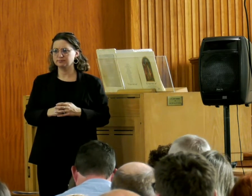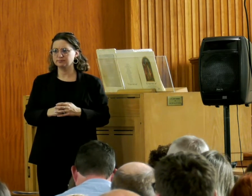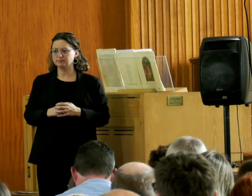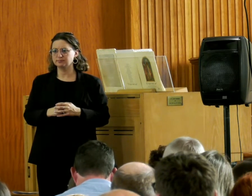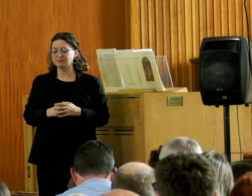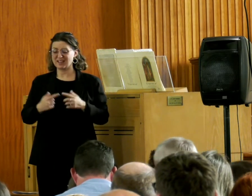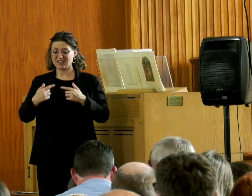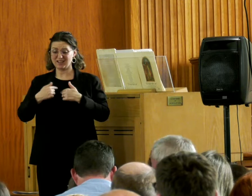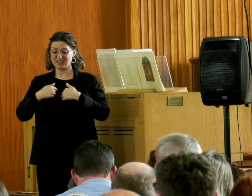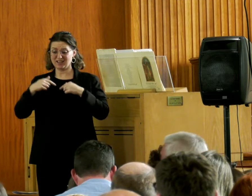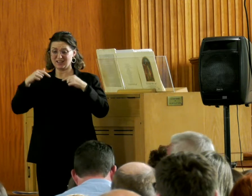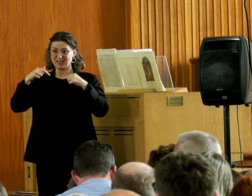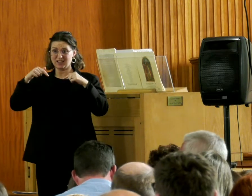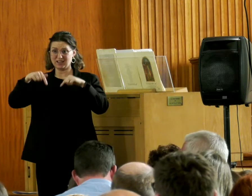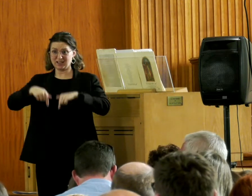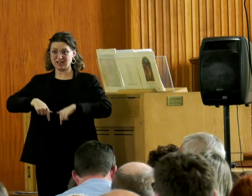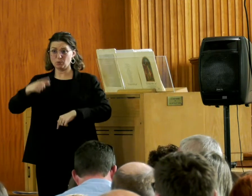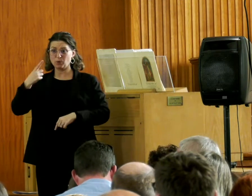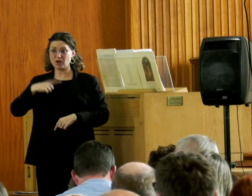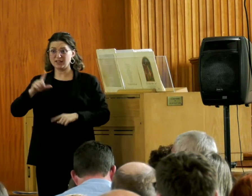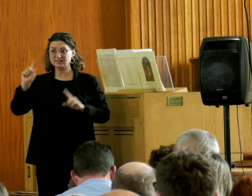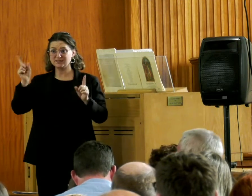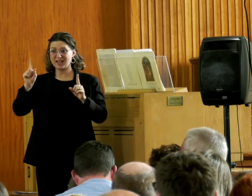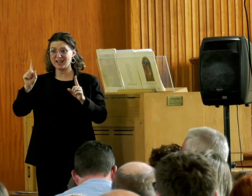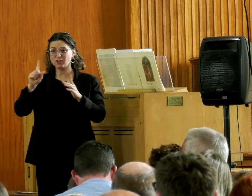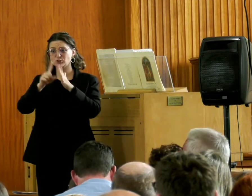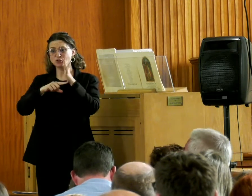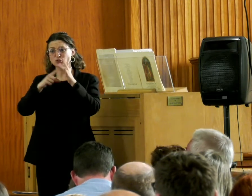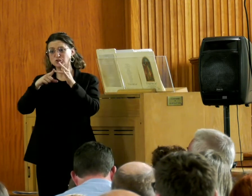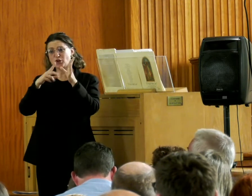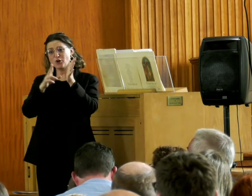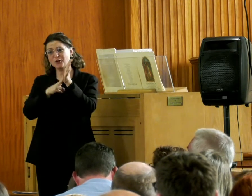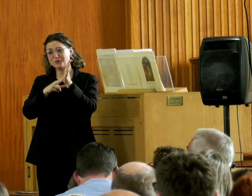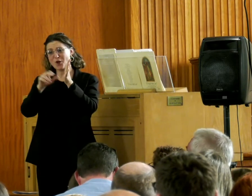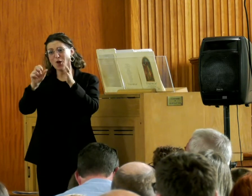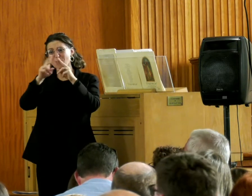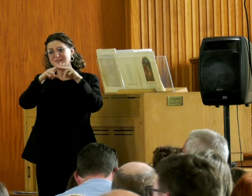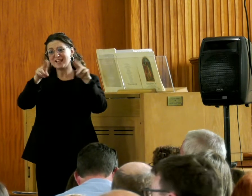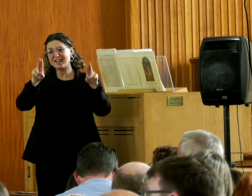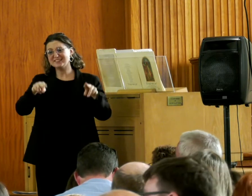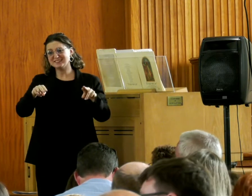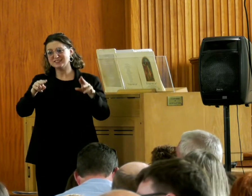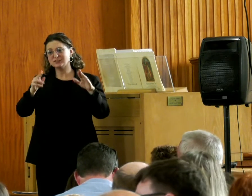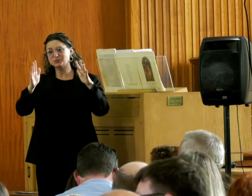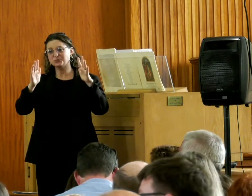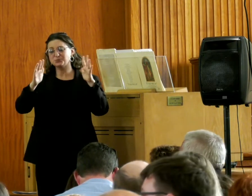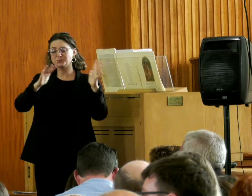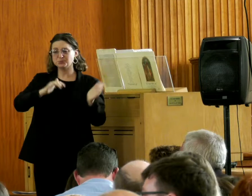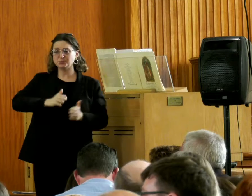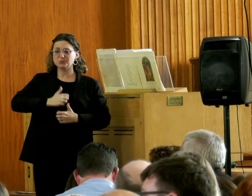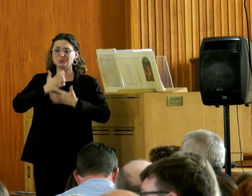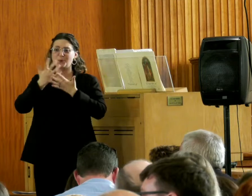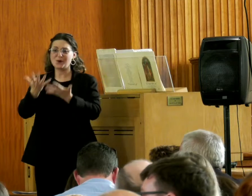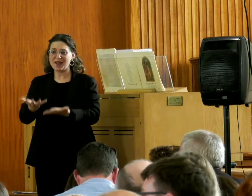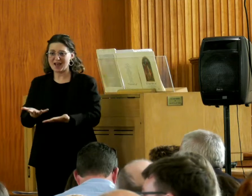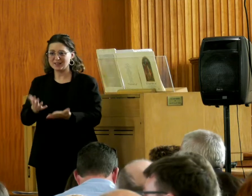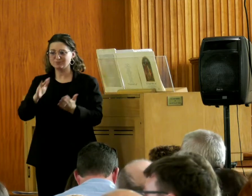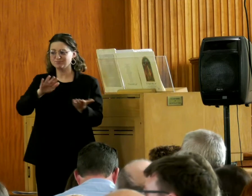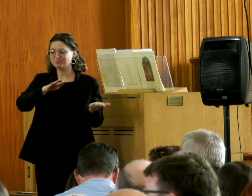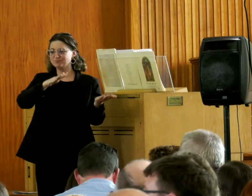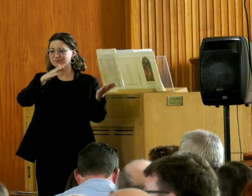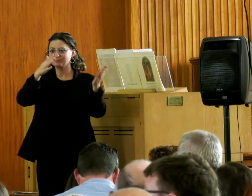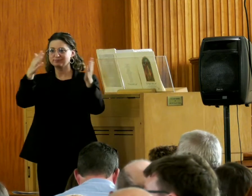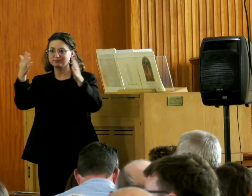today because Joan's tent has worn out. When someone we love passes